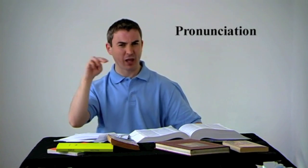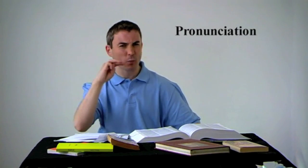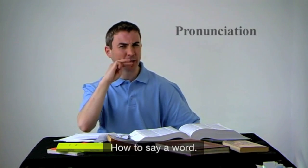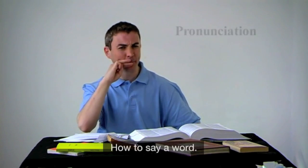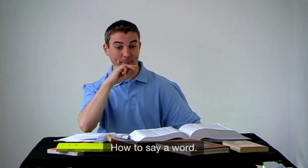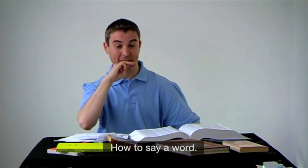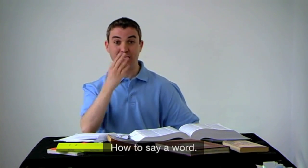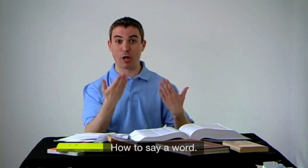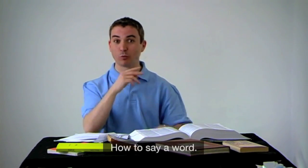how to say a word,